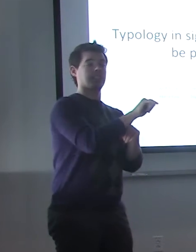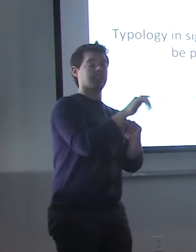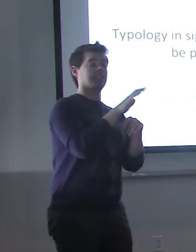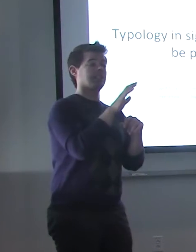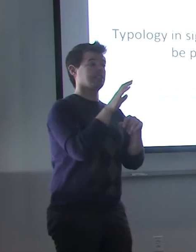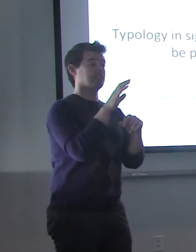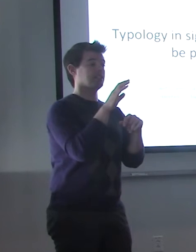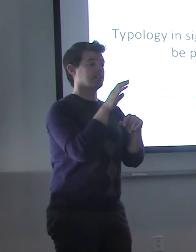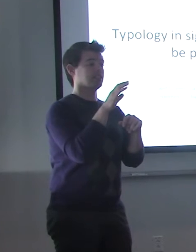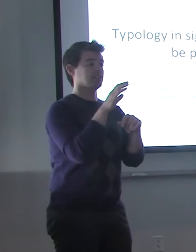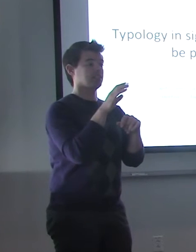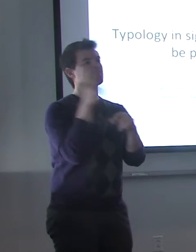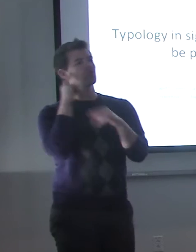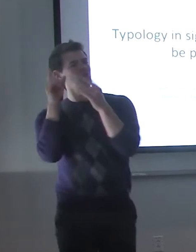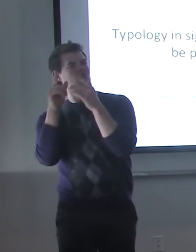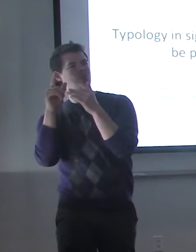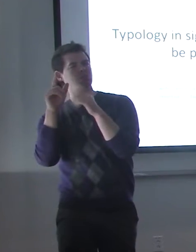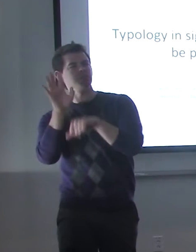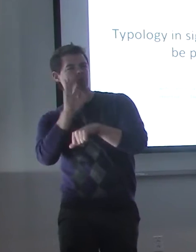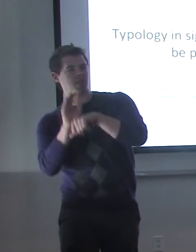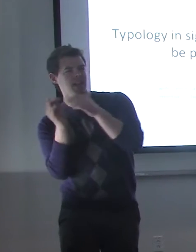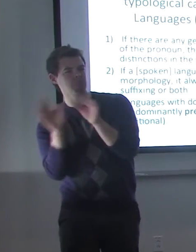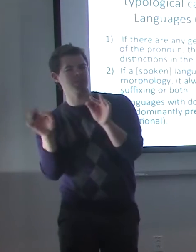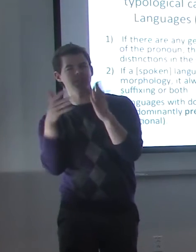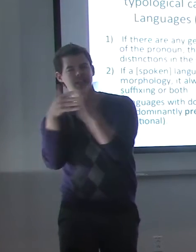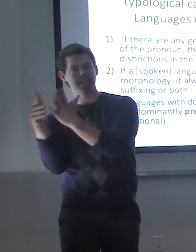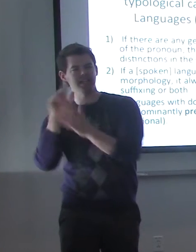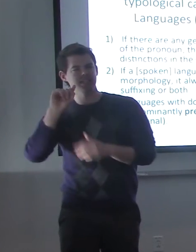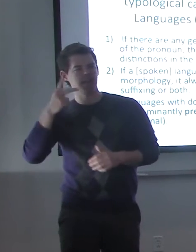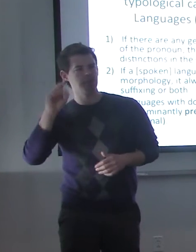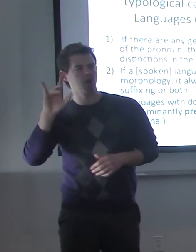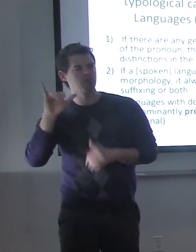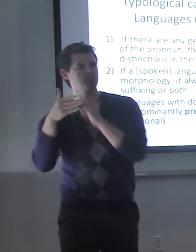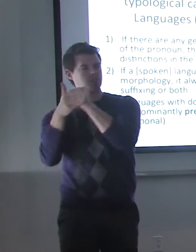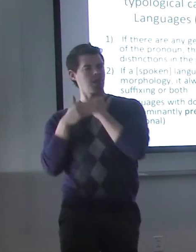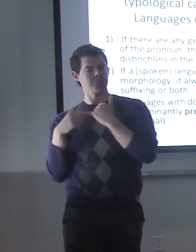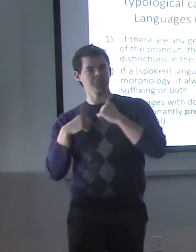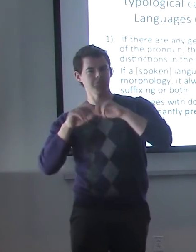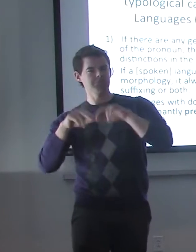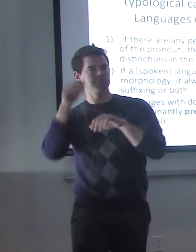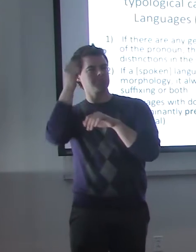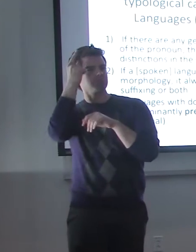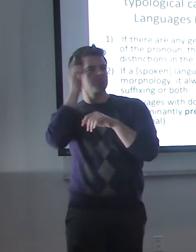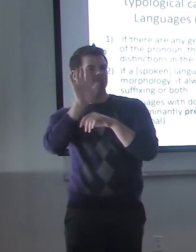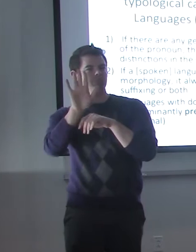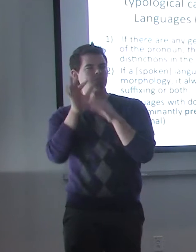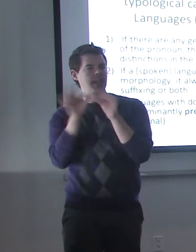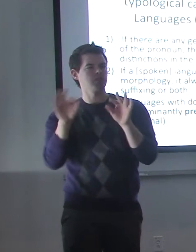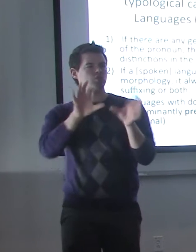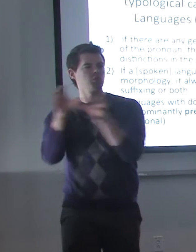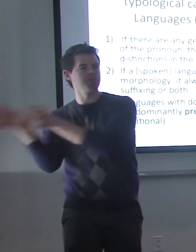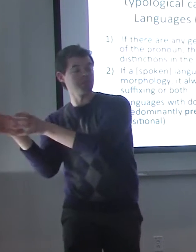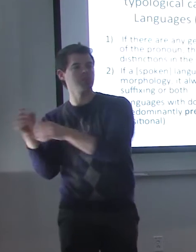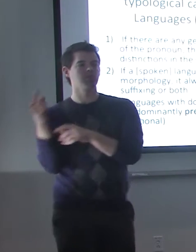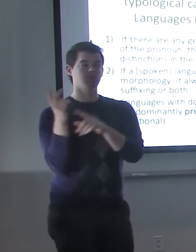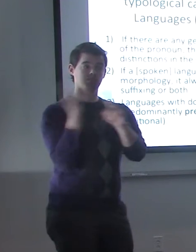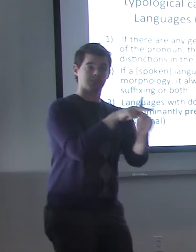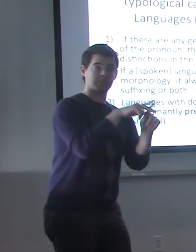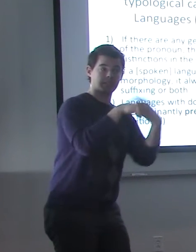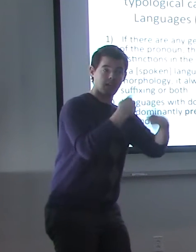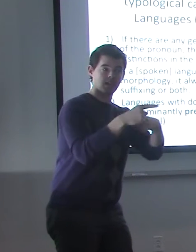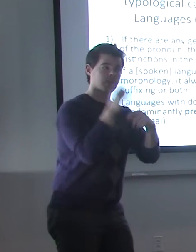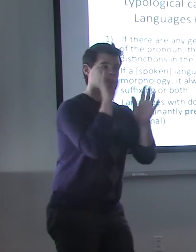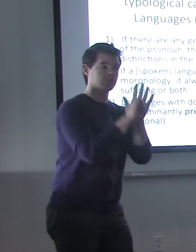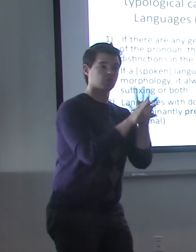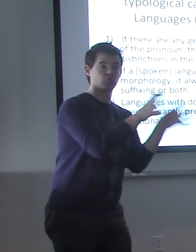language studies as they are for spoken language. And we start with a very